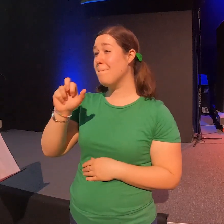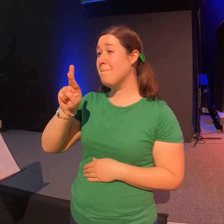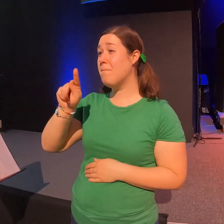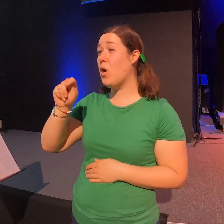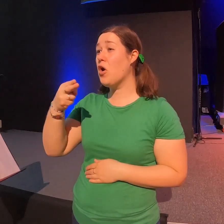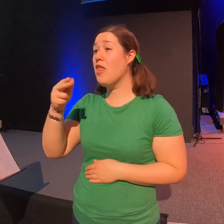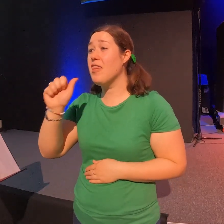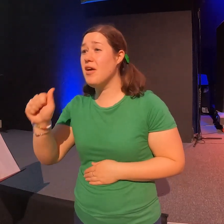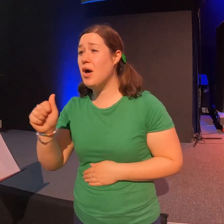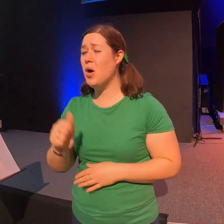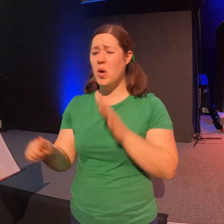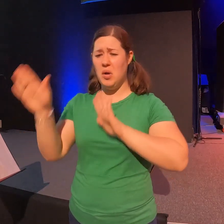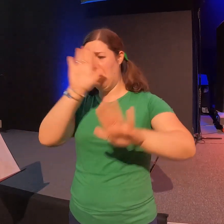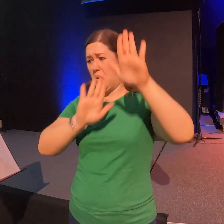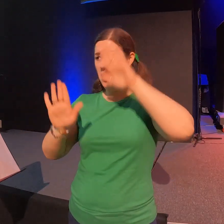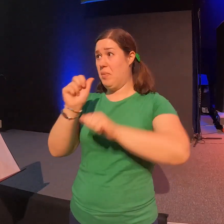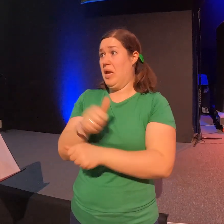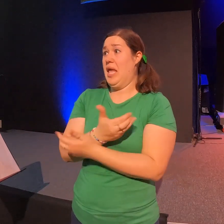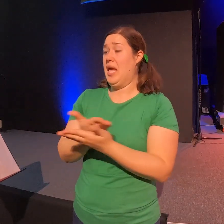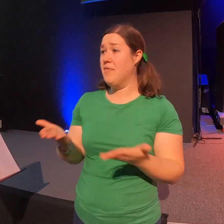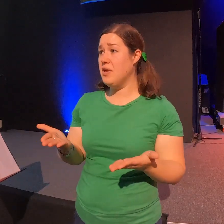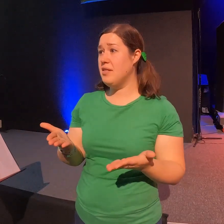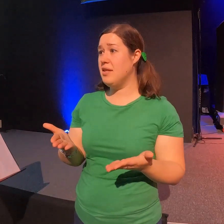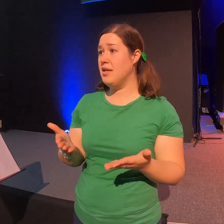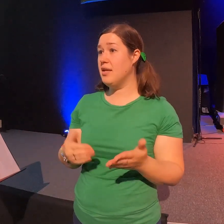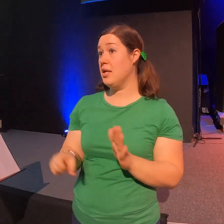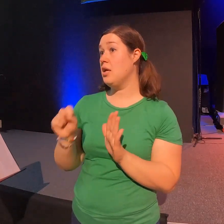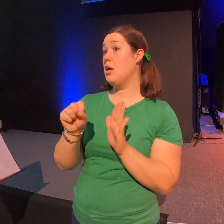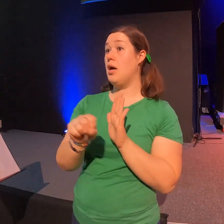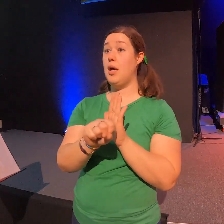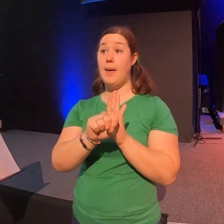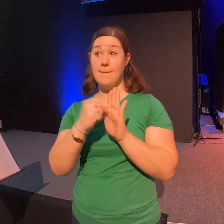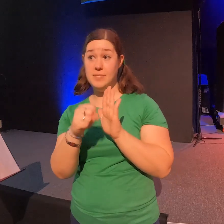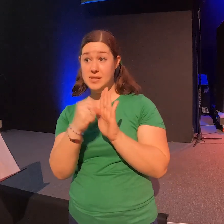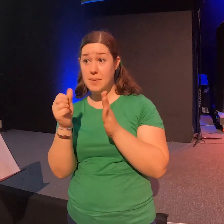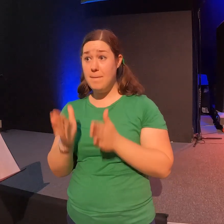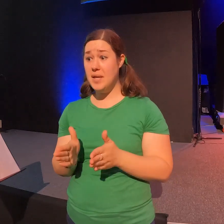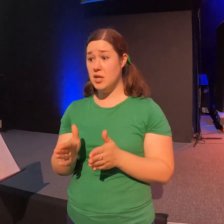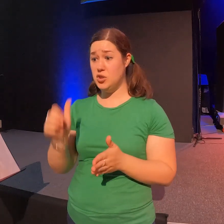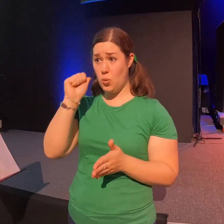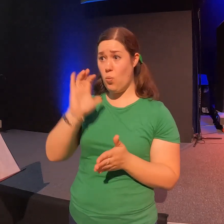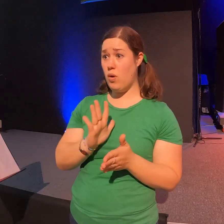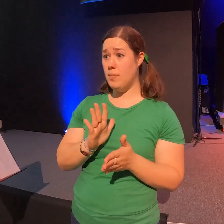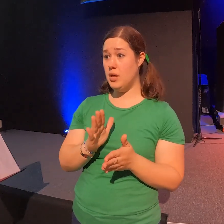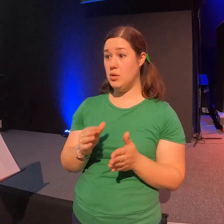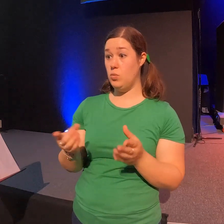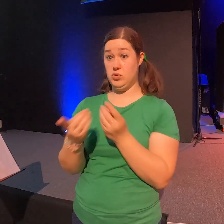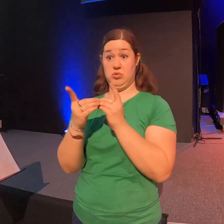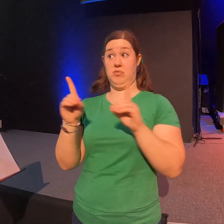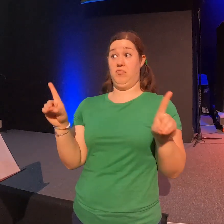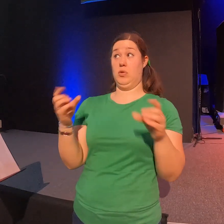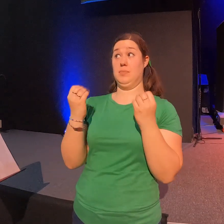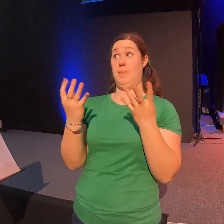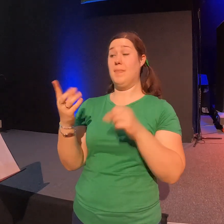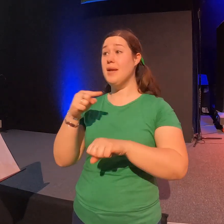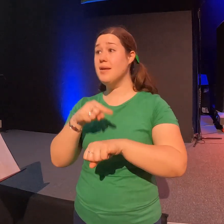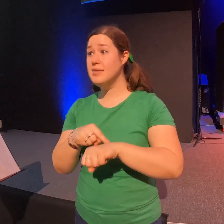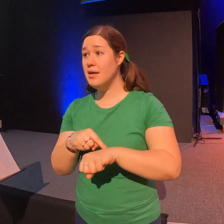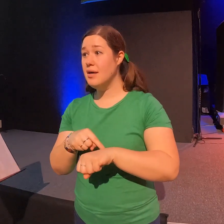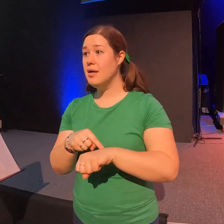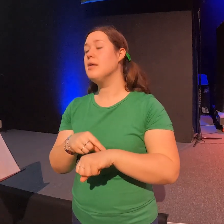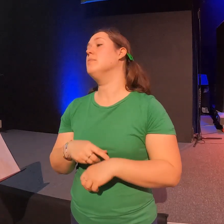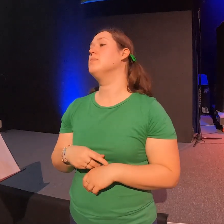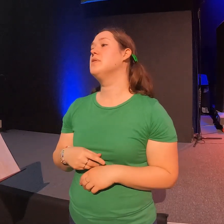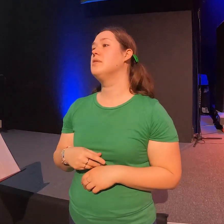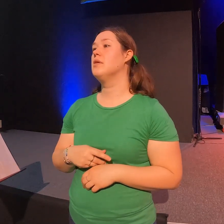everything. The Samaritan woman was divorced many times. Mary Magdalene was demon-possessed. Zacchaeus was too small. Timothy had an ulcer.